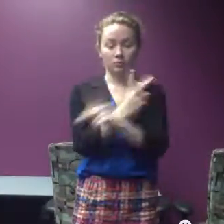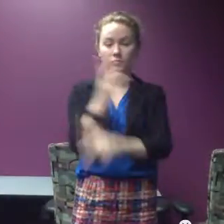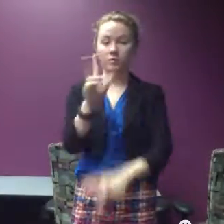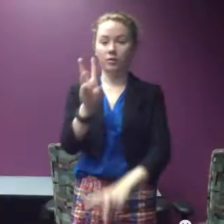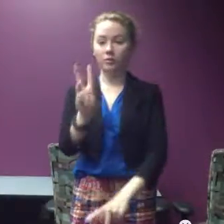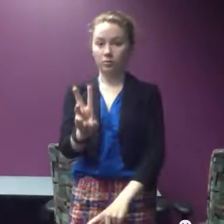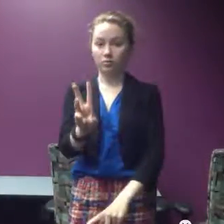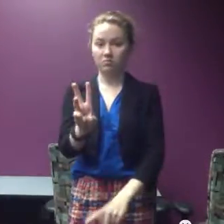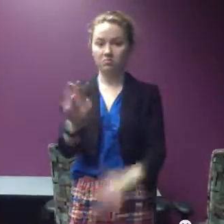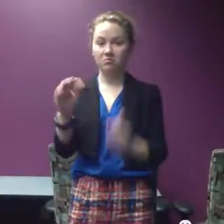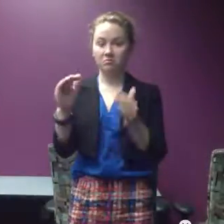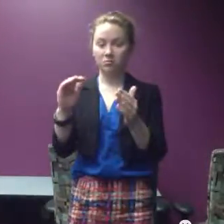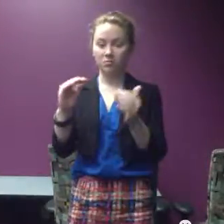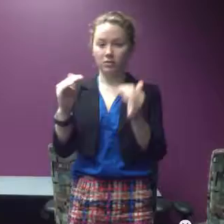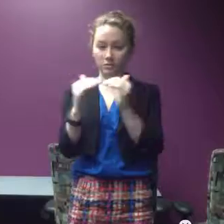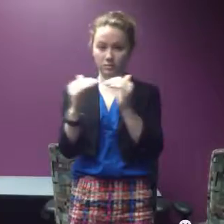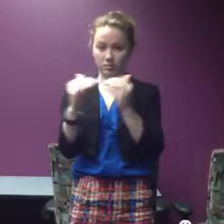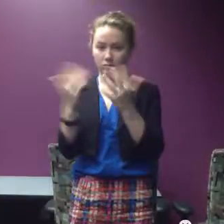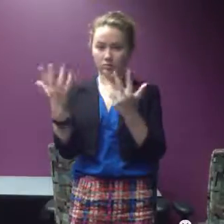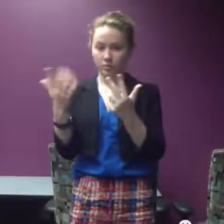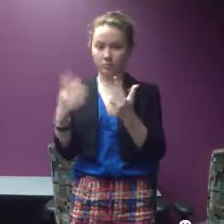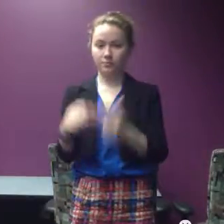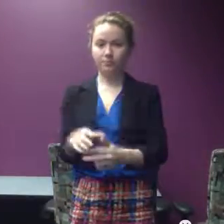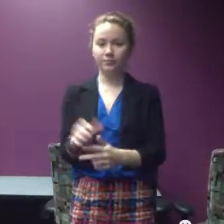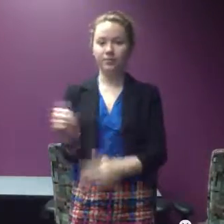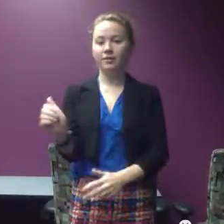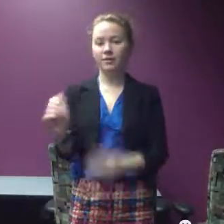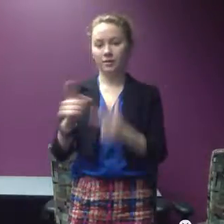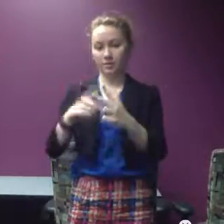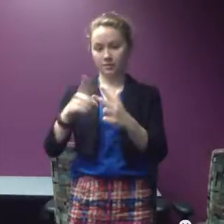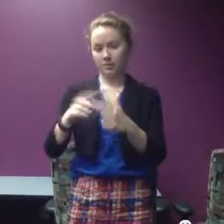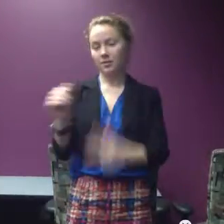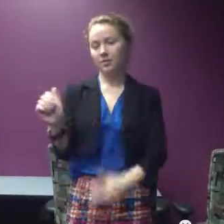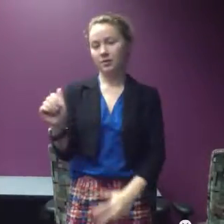And so the rows are length and the columns are width.